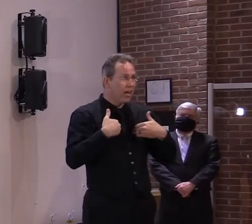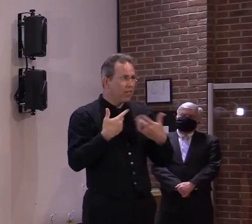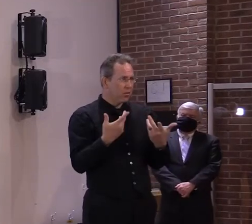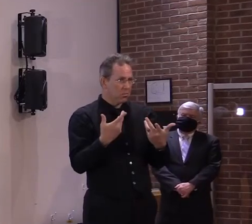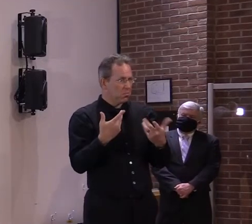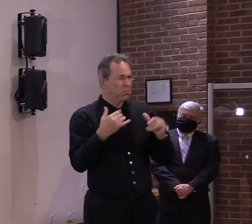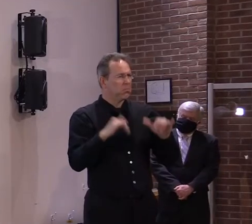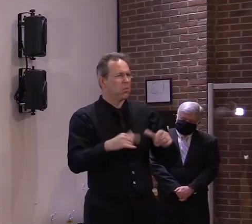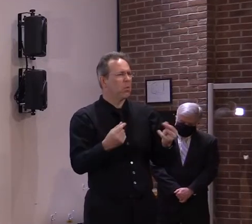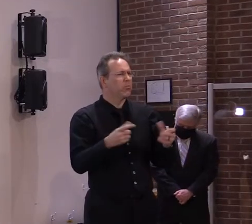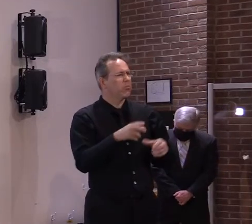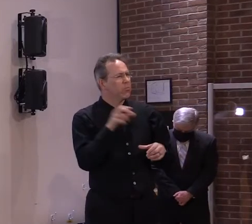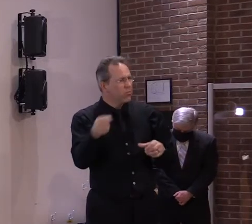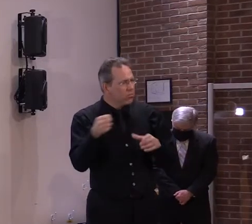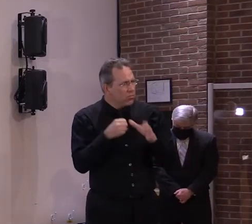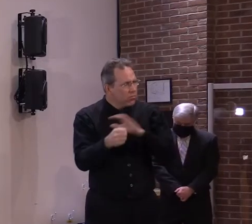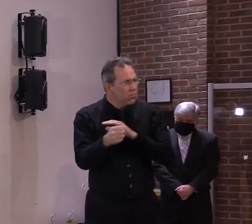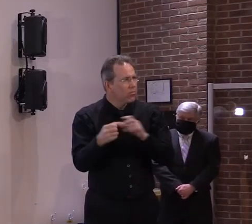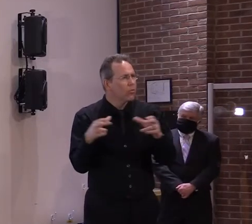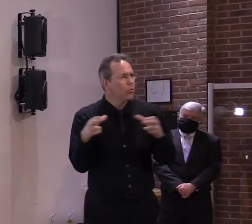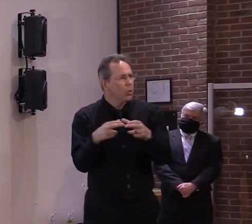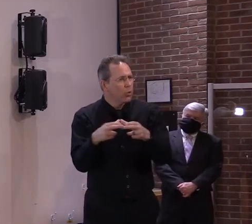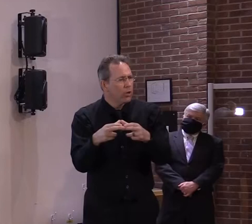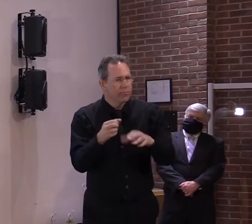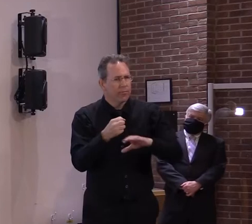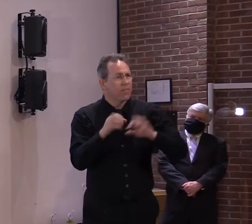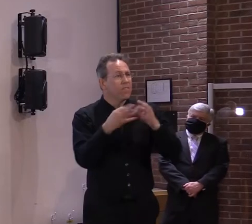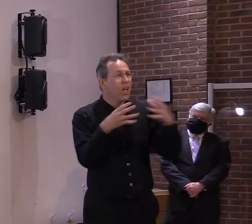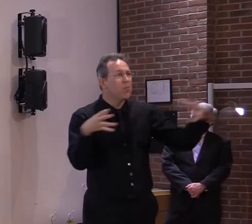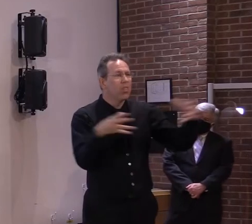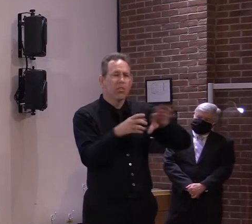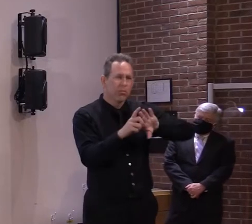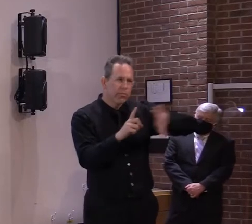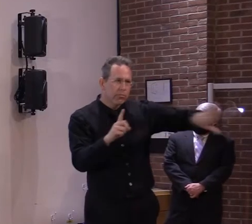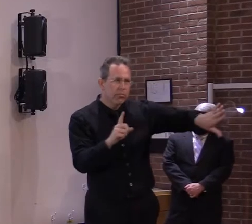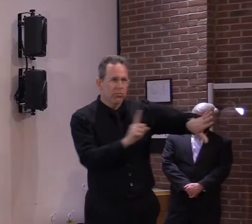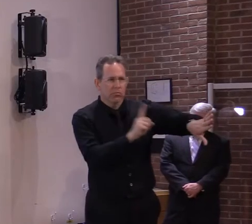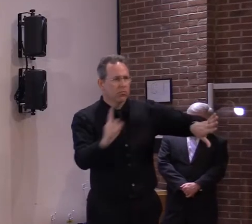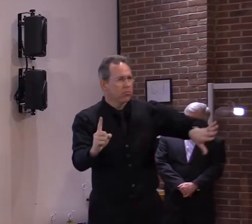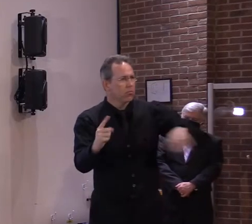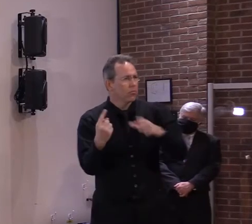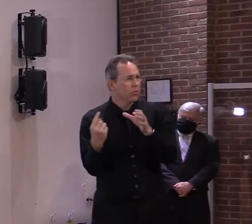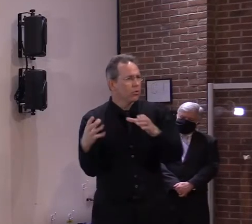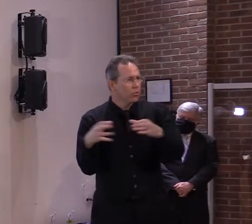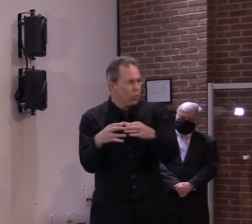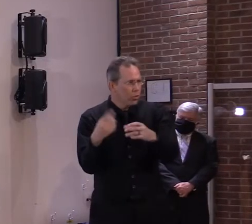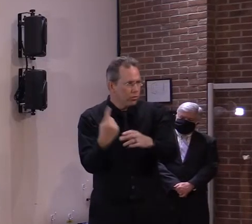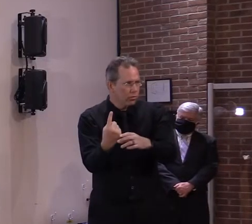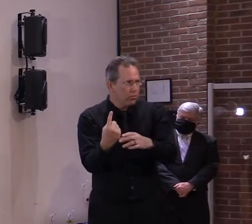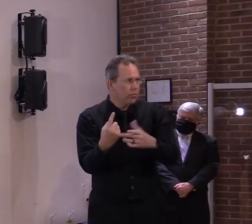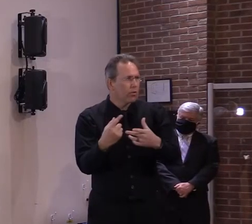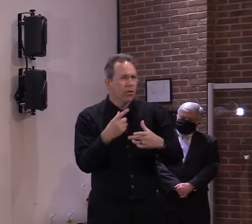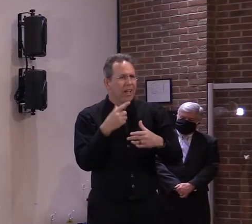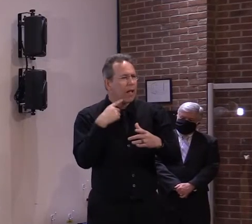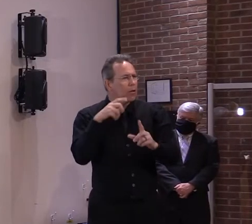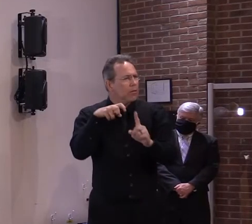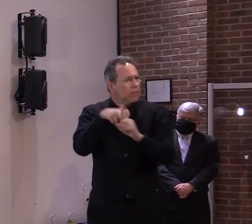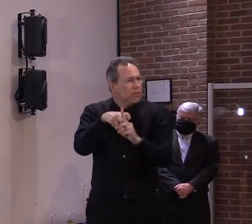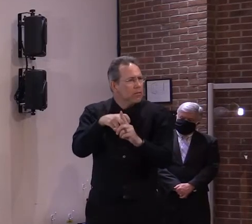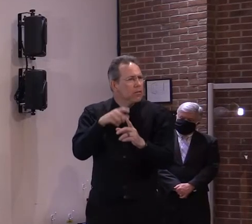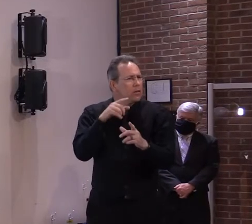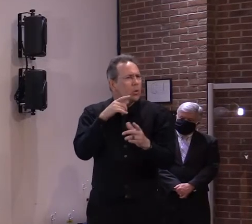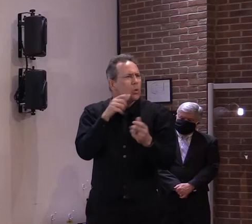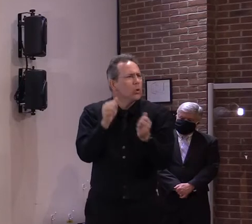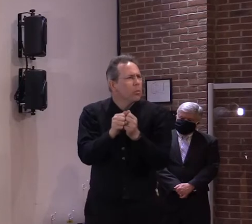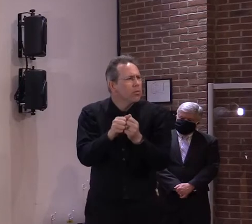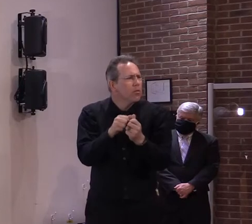isolate, and we would then do contact tracing surrounding that person to make sure that no one else is at risk and that they're all